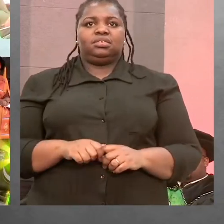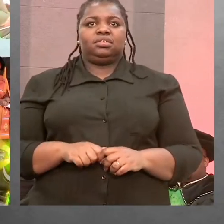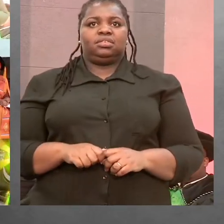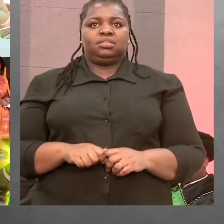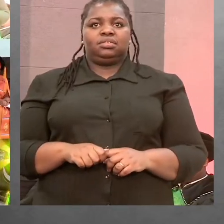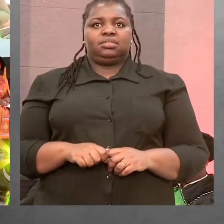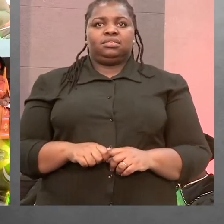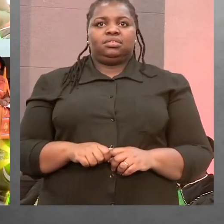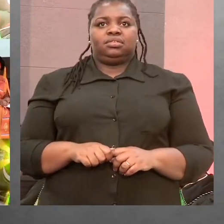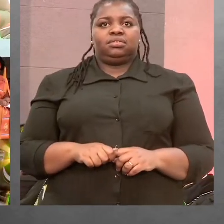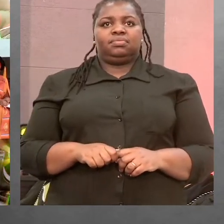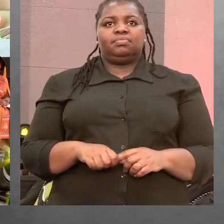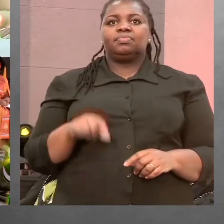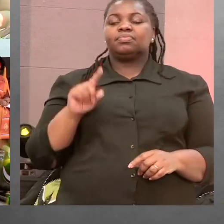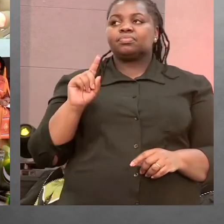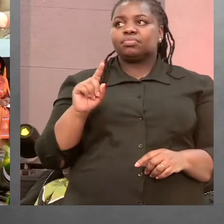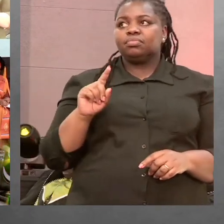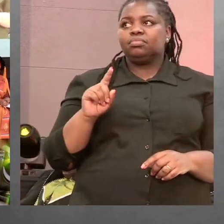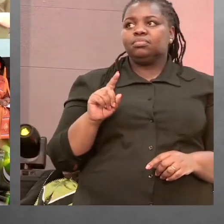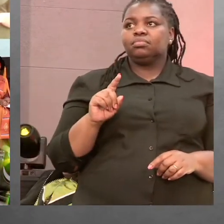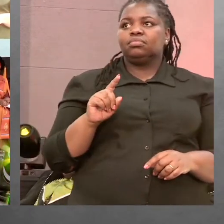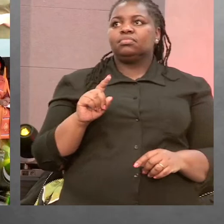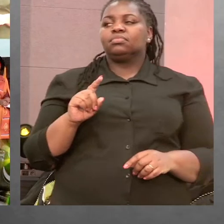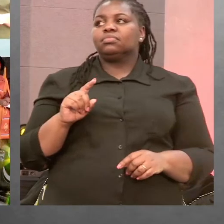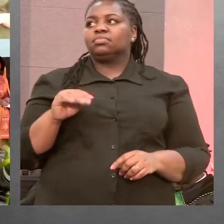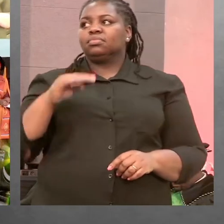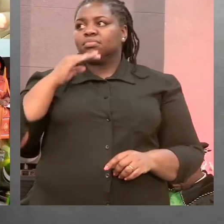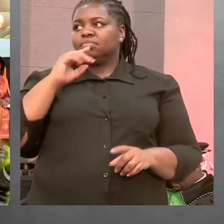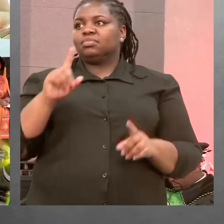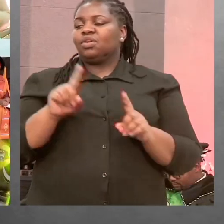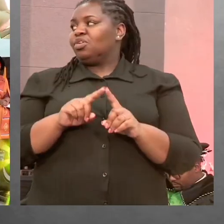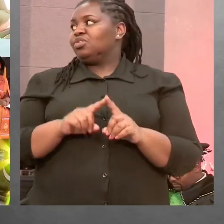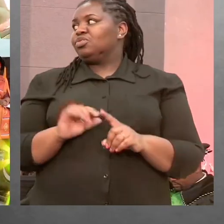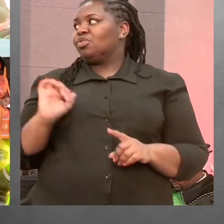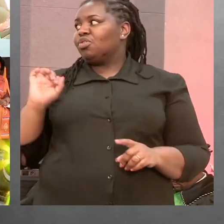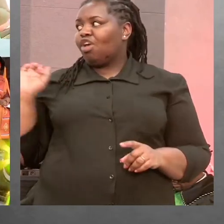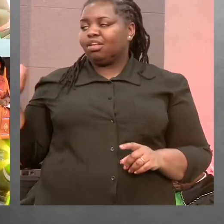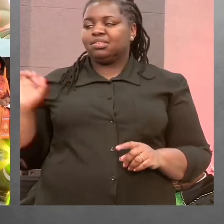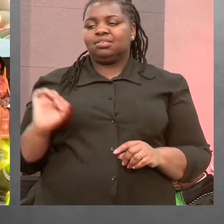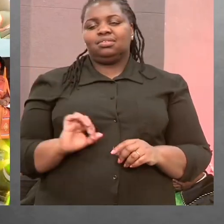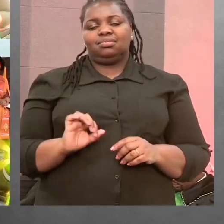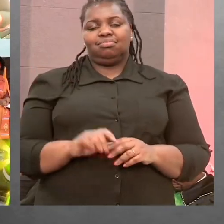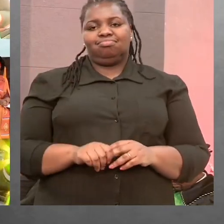That is Minister's KPI, it is also yours.